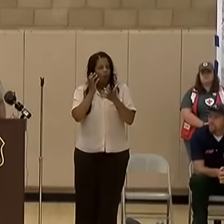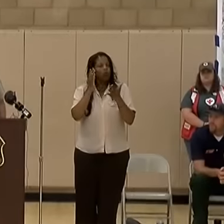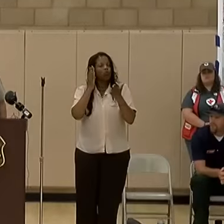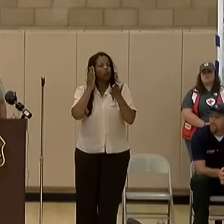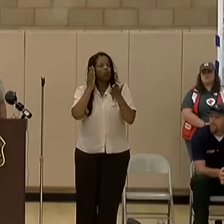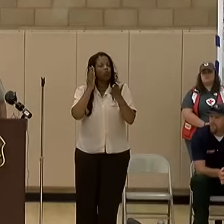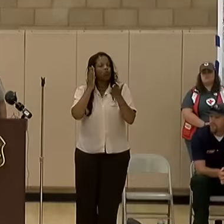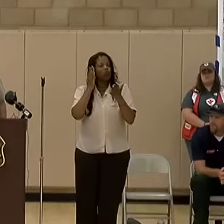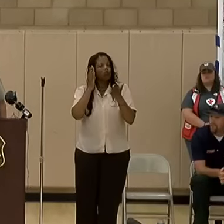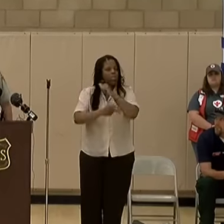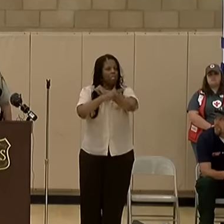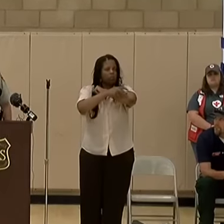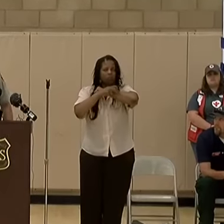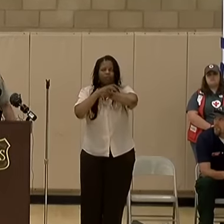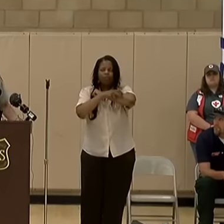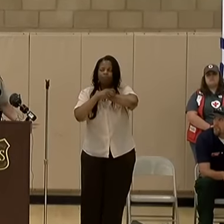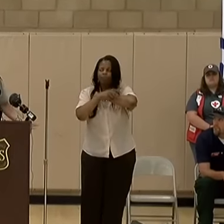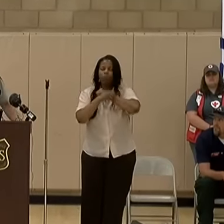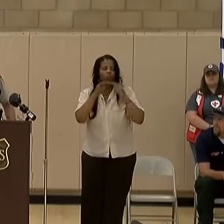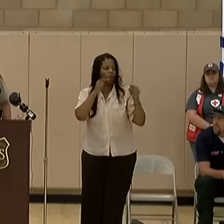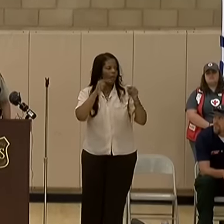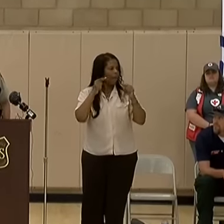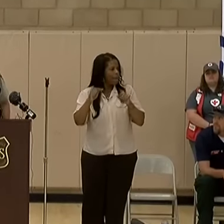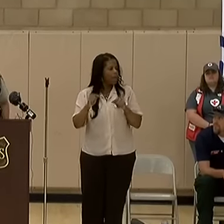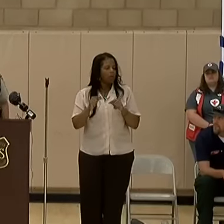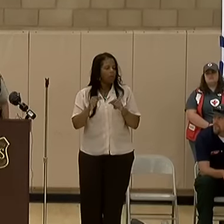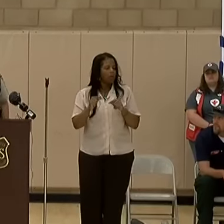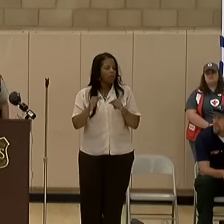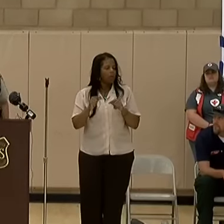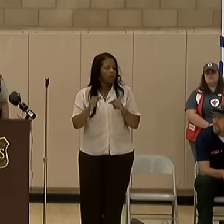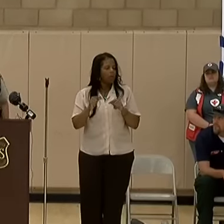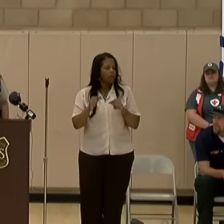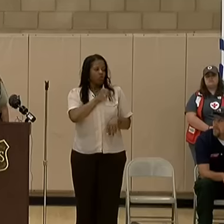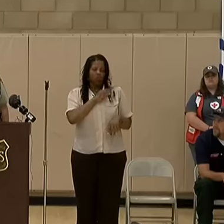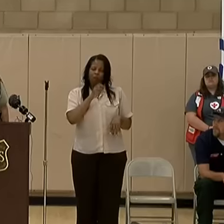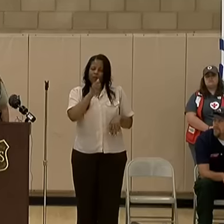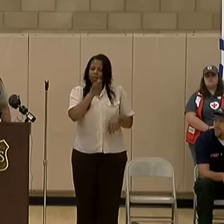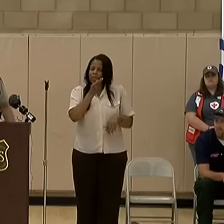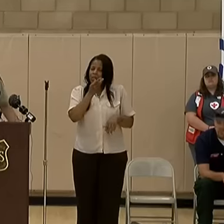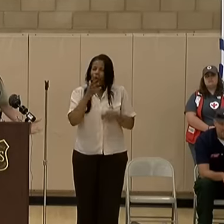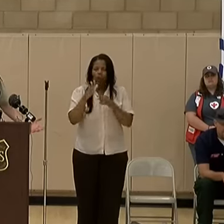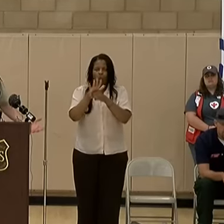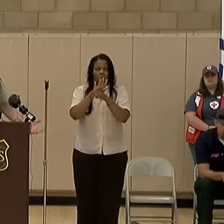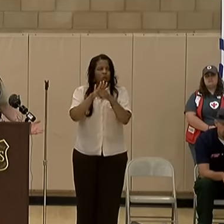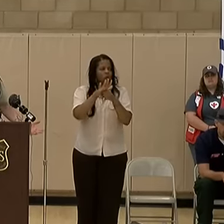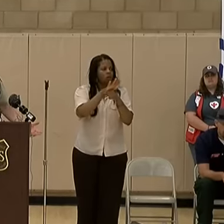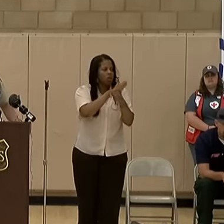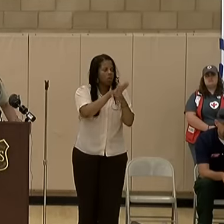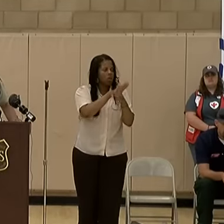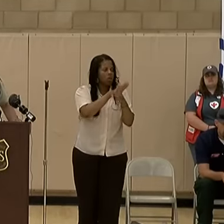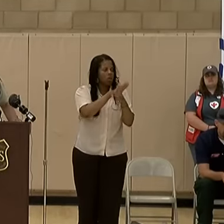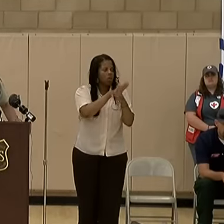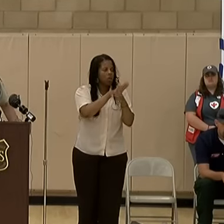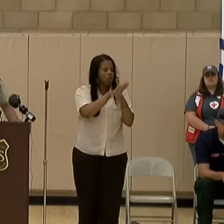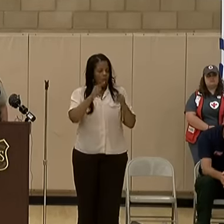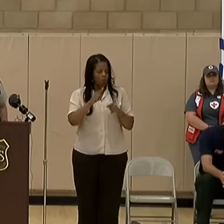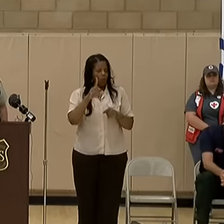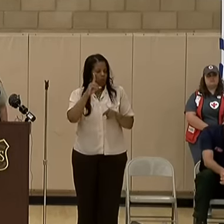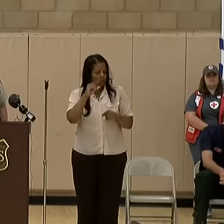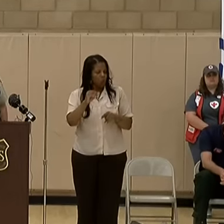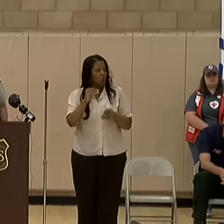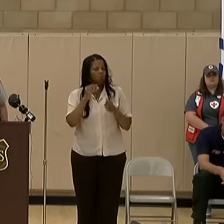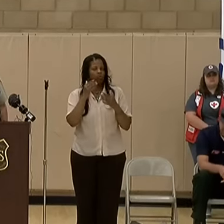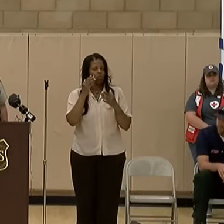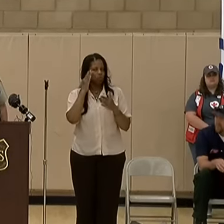you, we've had deputies in several areas, both patrolling those areas and when we do get calls of suspicious people